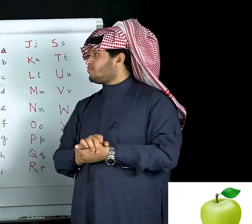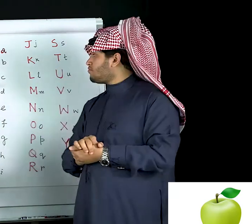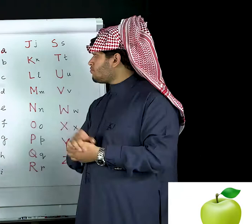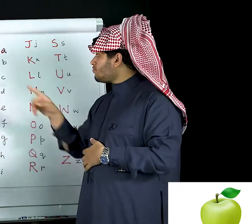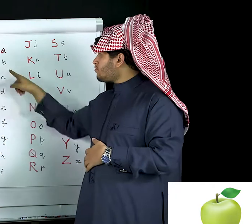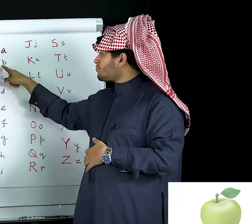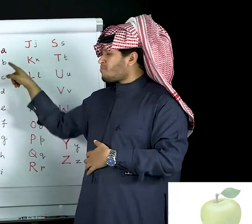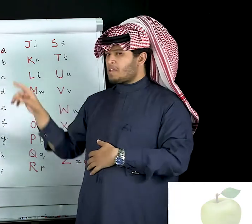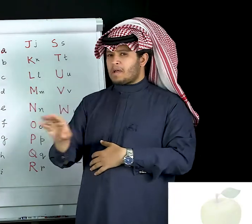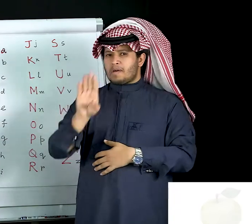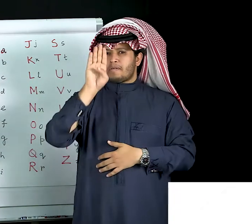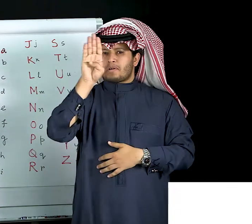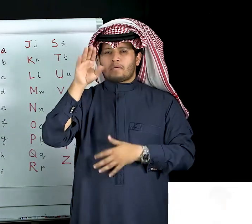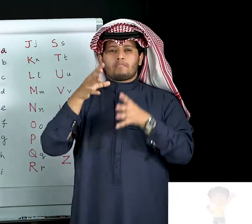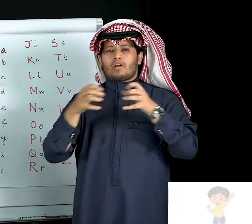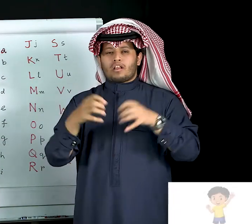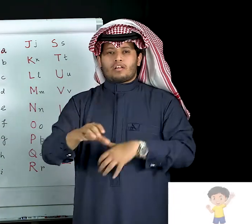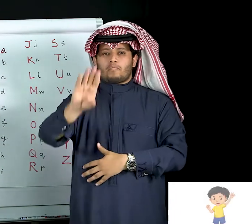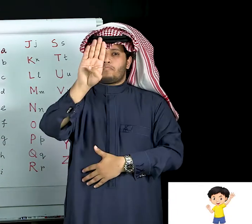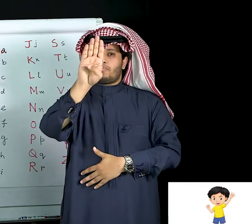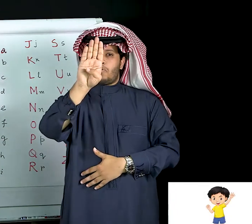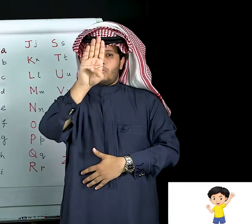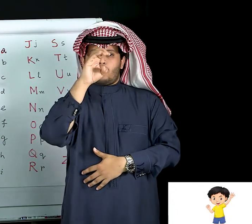B for boy.